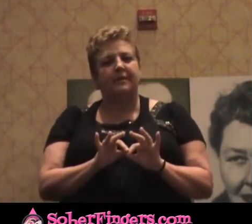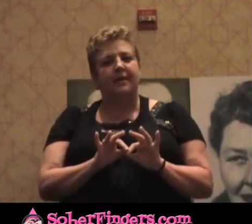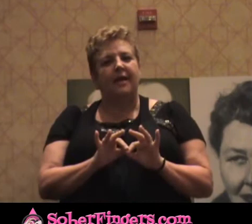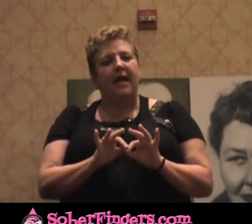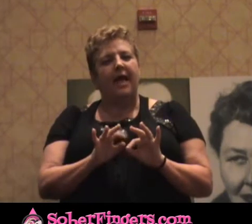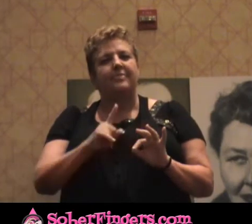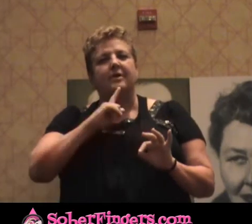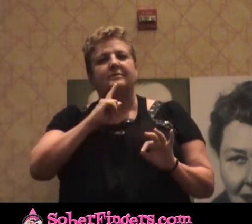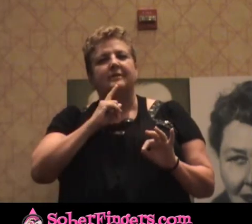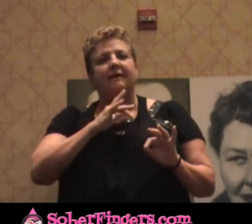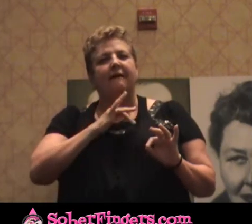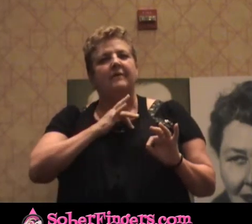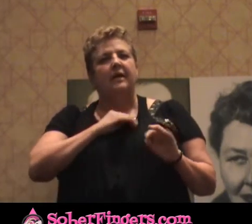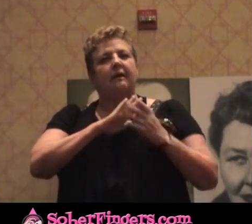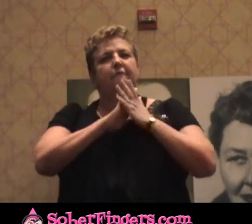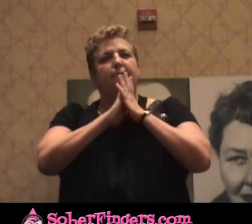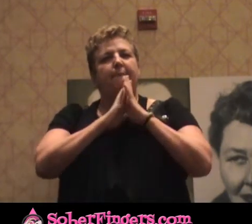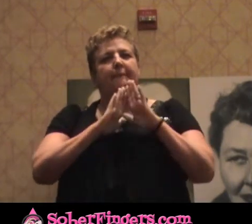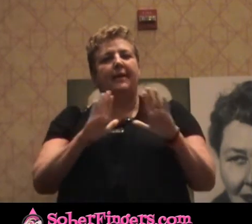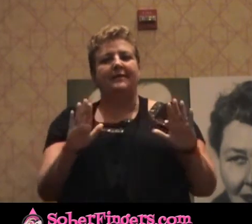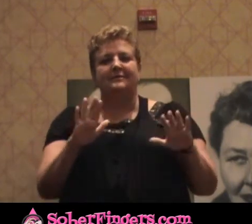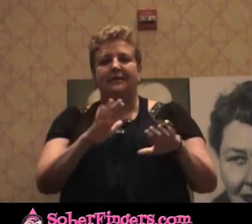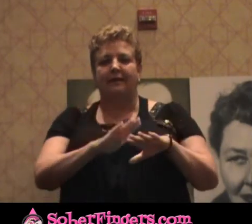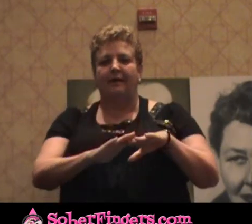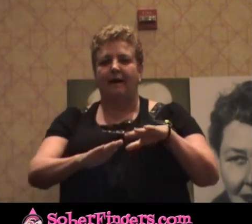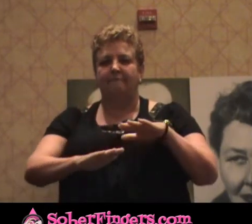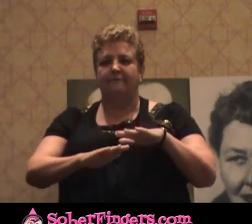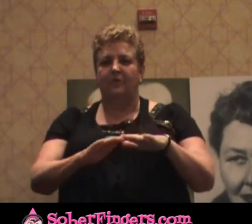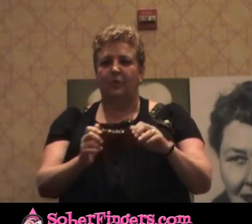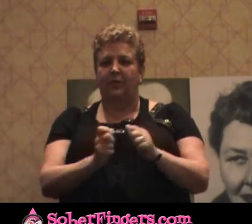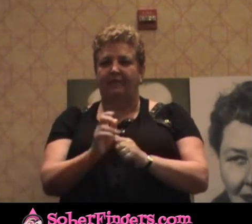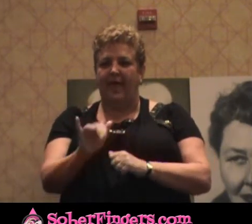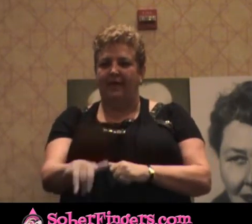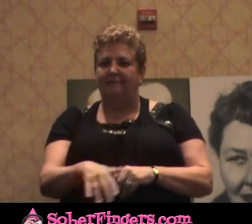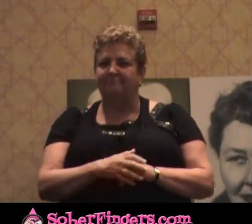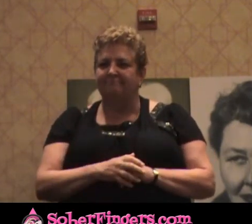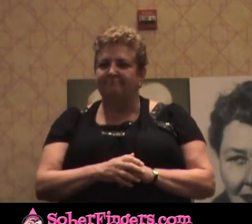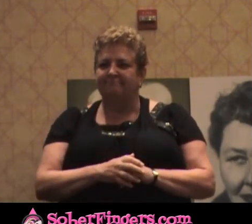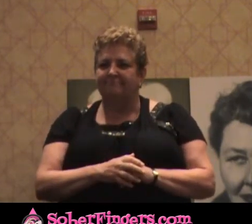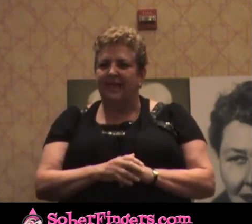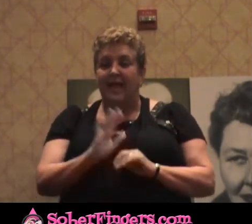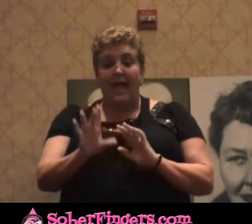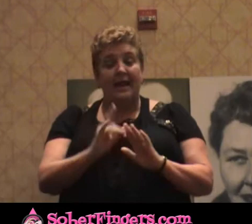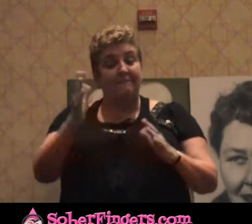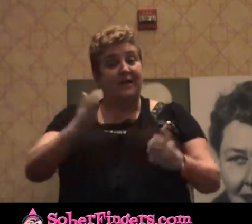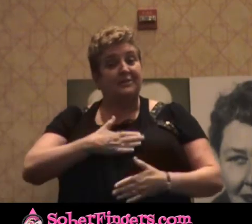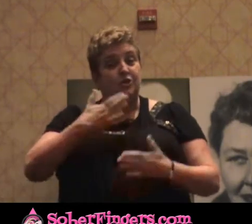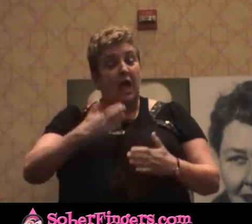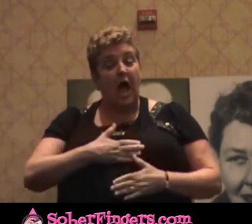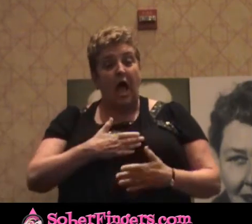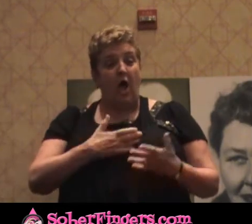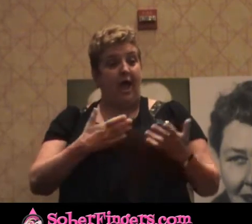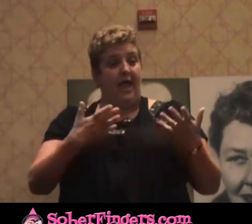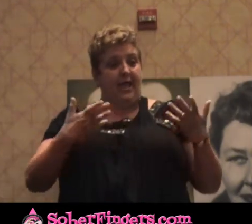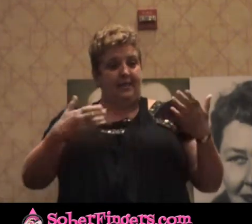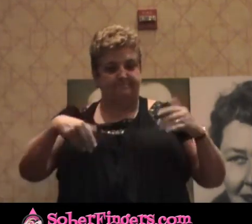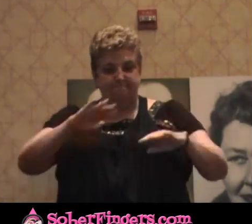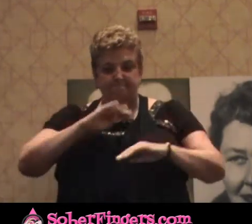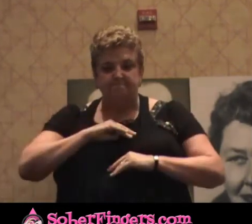and comfort that comes with that. And I find joy and fulfillment knowing that I can be of maximum